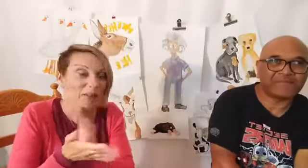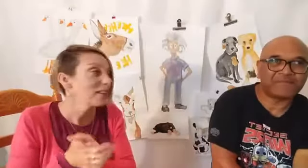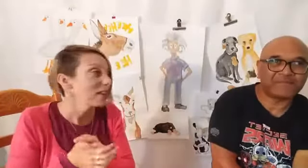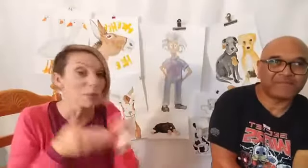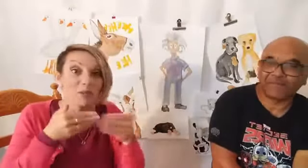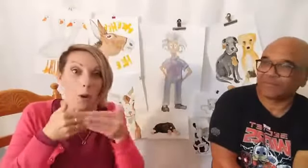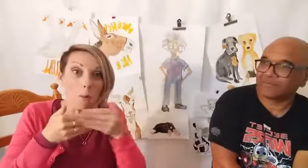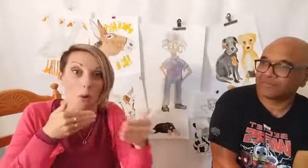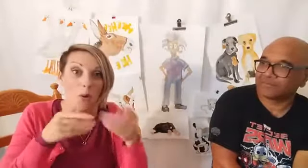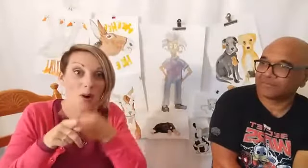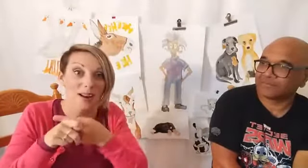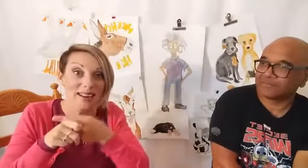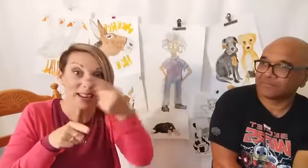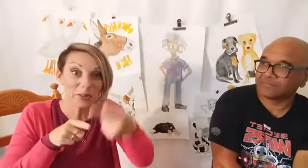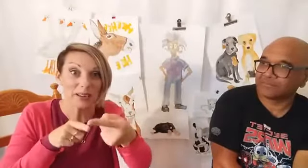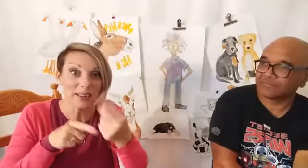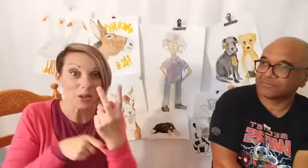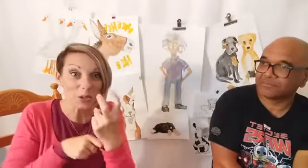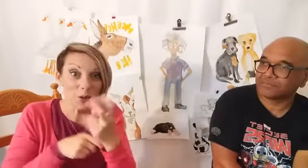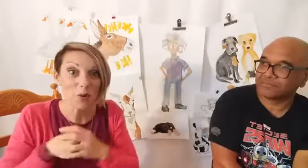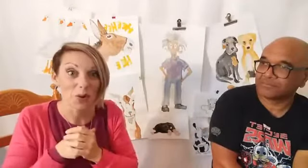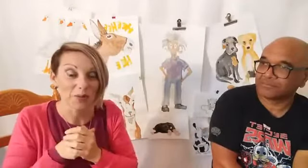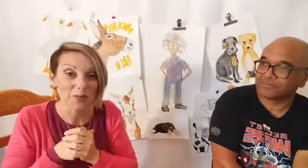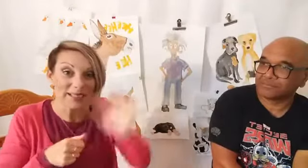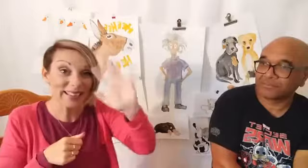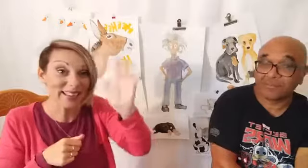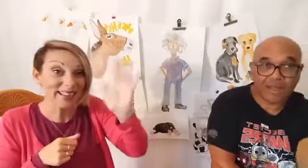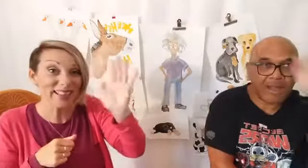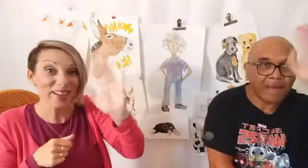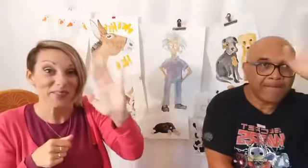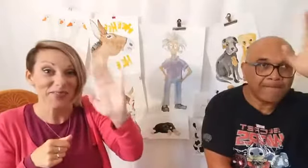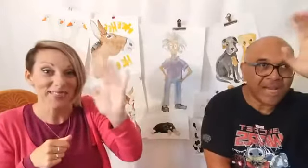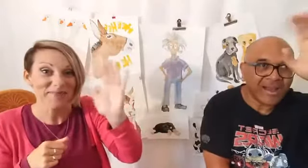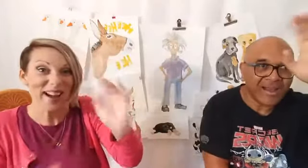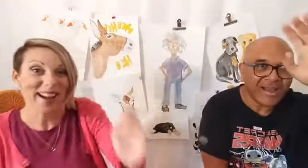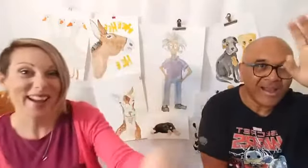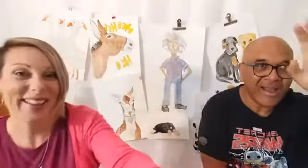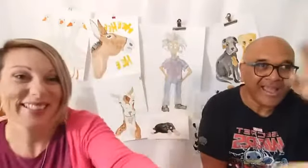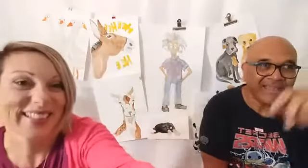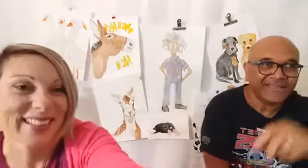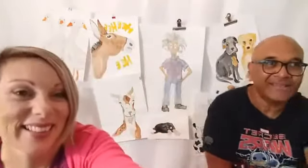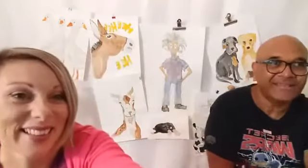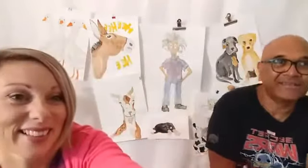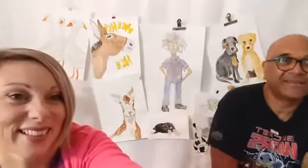And we've got more next week. 2 more. See you later. Bye.